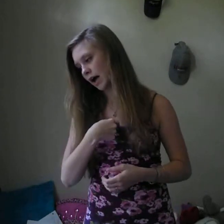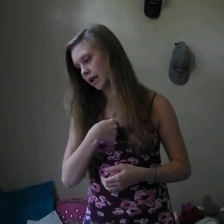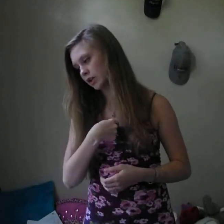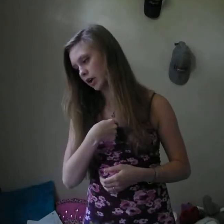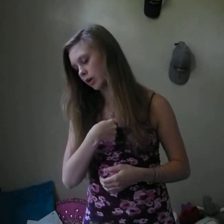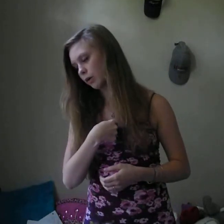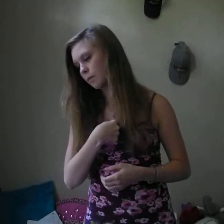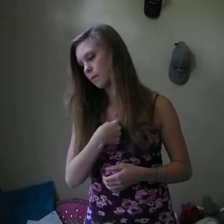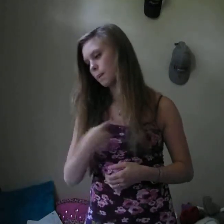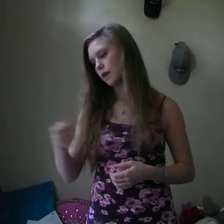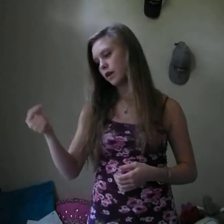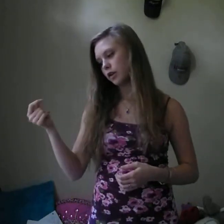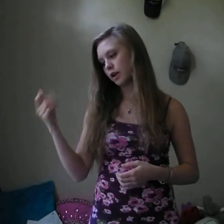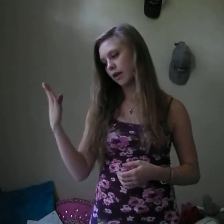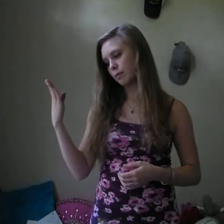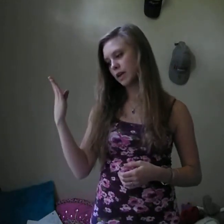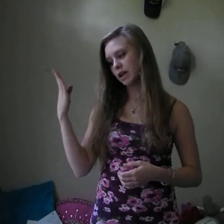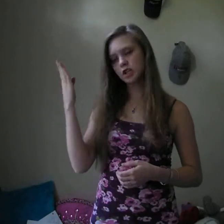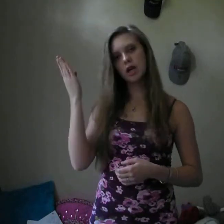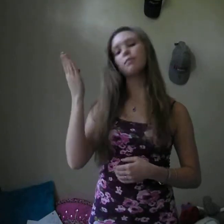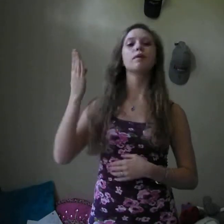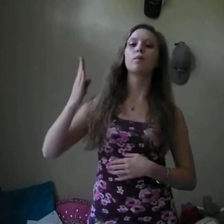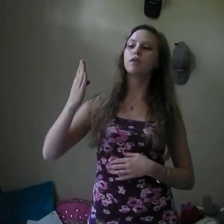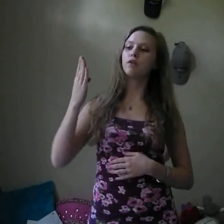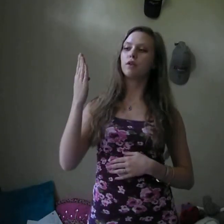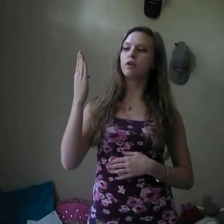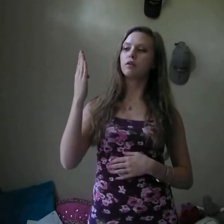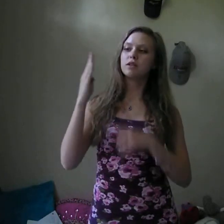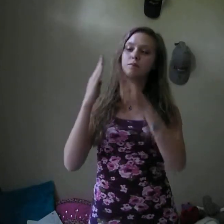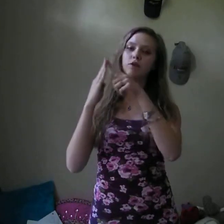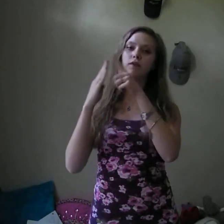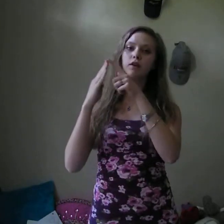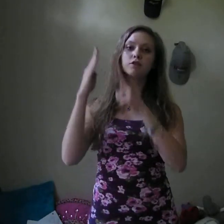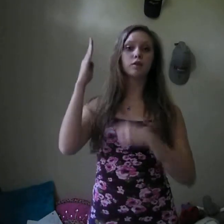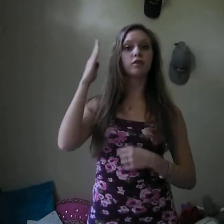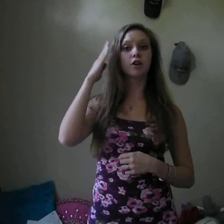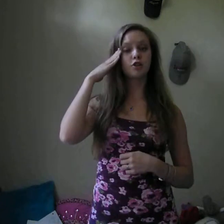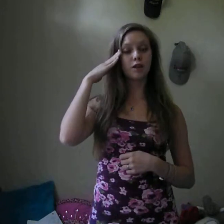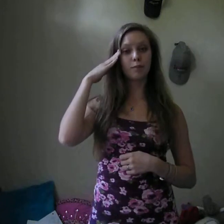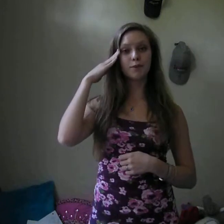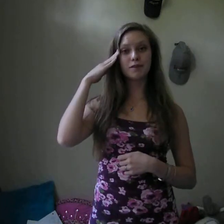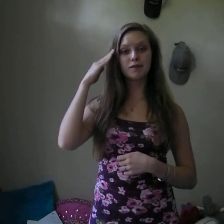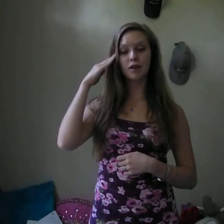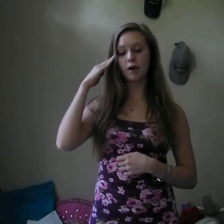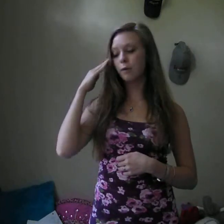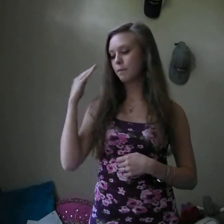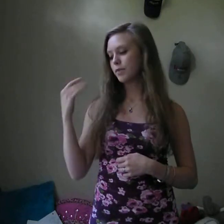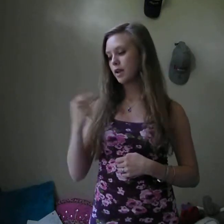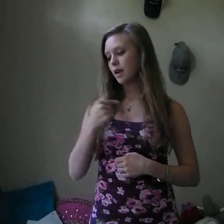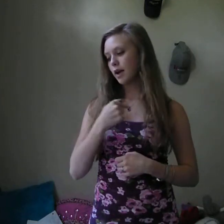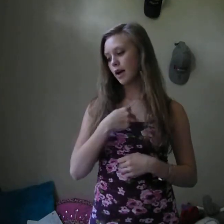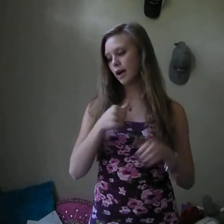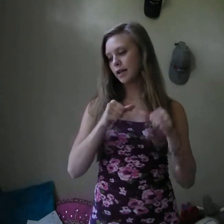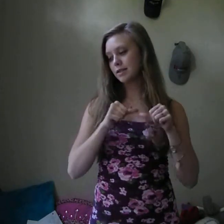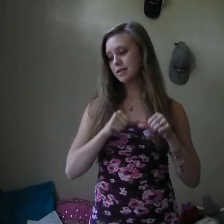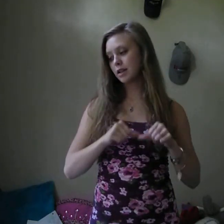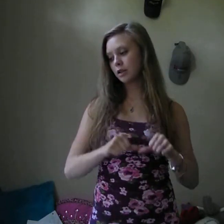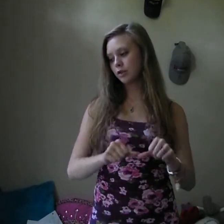I know. You're going to have a B hand shape with your tips of your fingers going to touch your temples. No. I